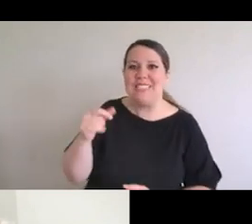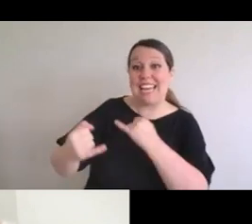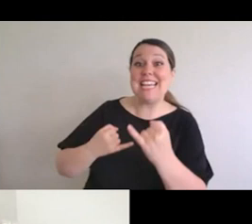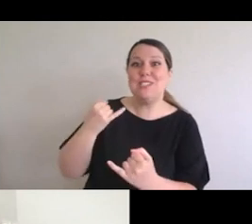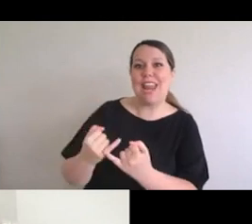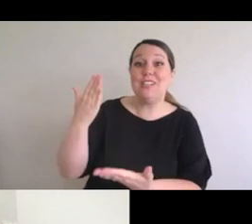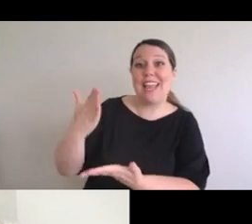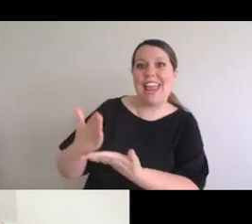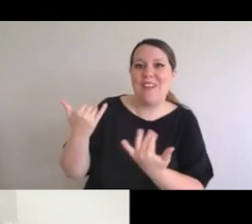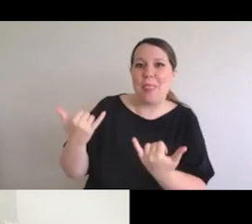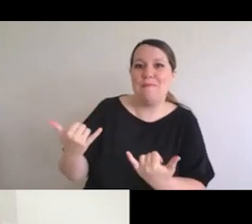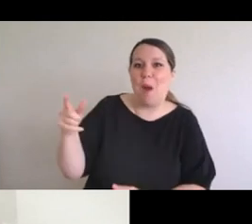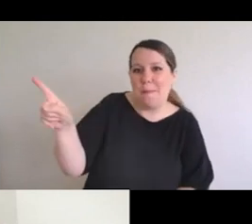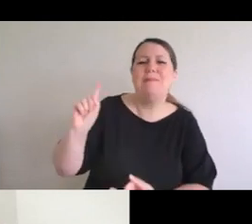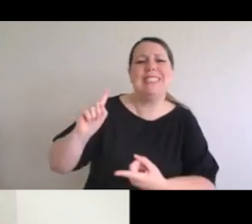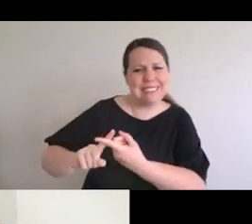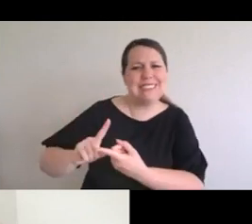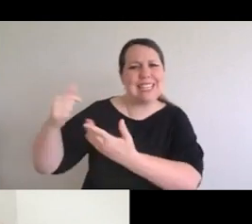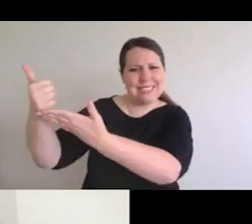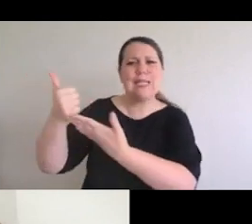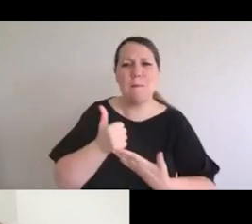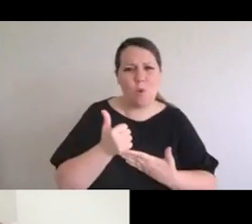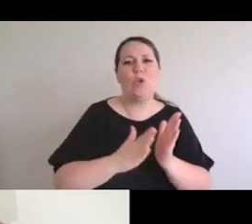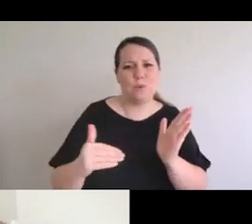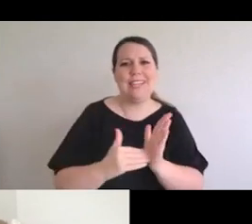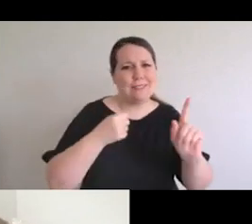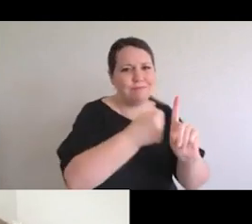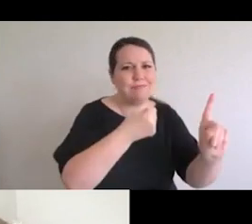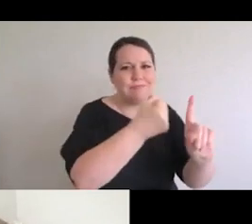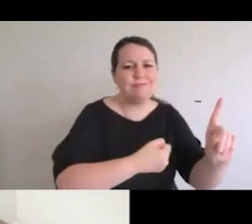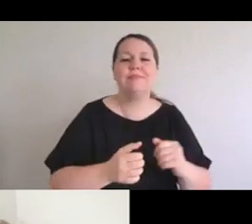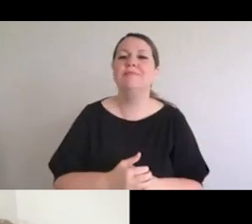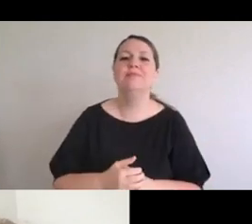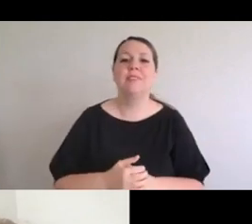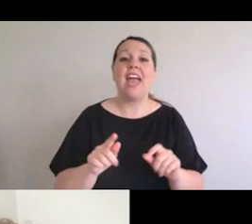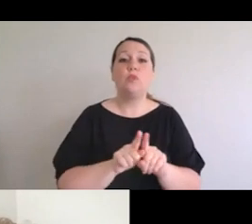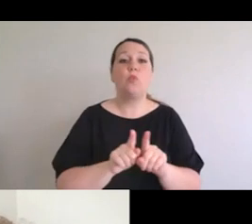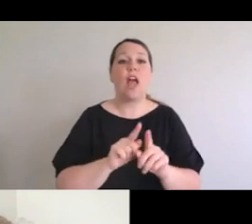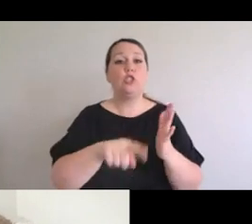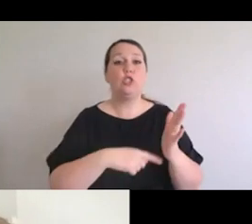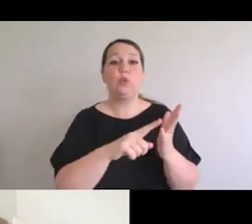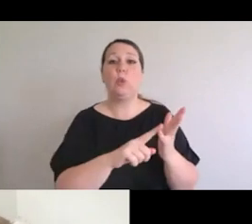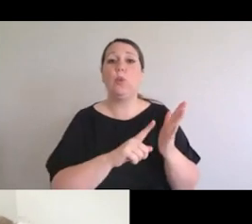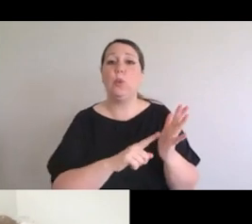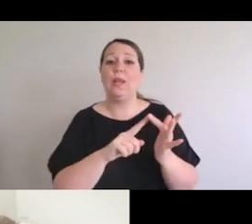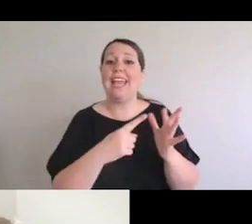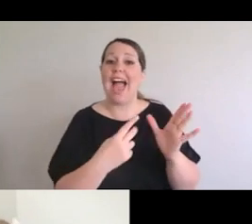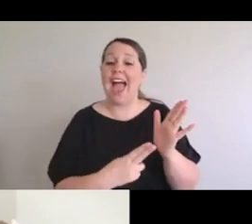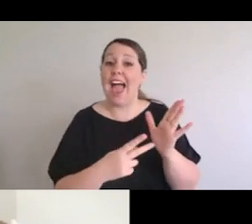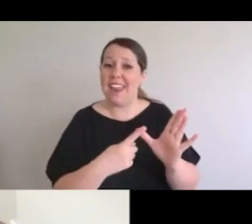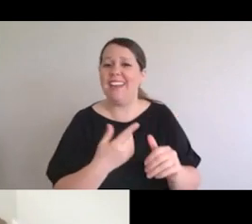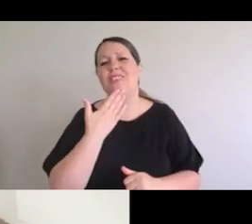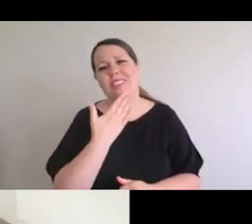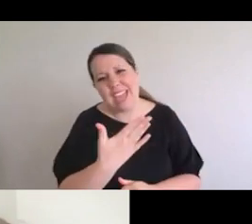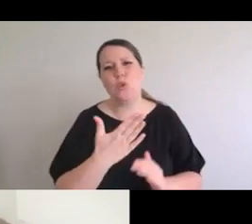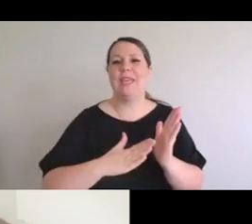for the rights of our community here in Aotearoa. Juliana, ngā mihi ki a koe e hine for facilitating today's